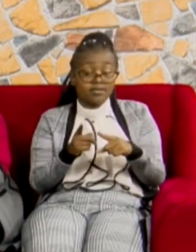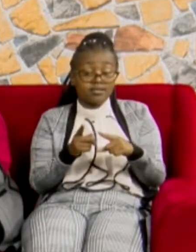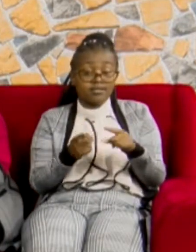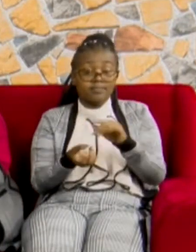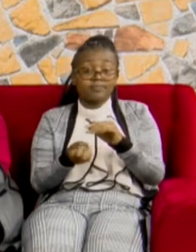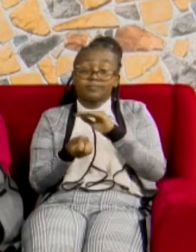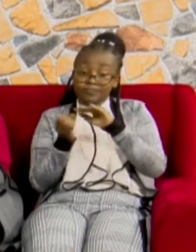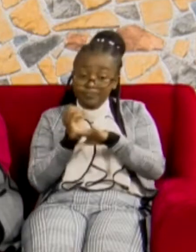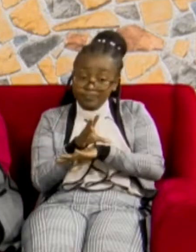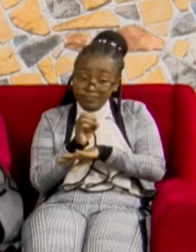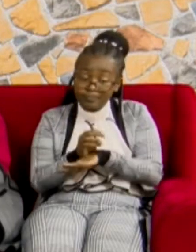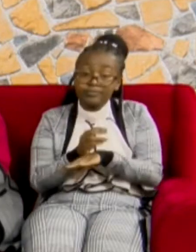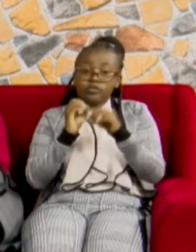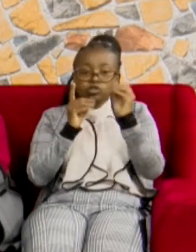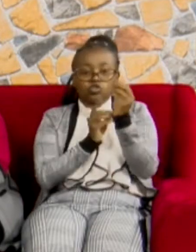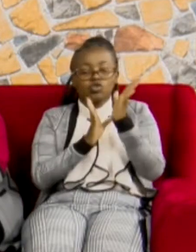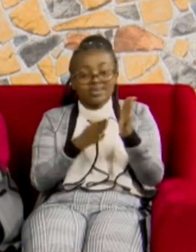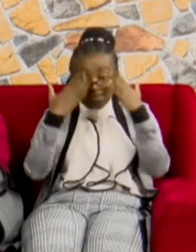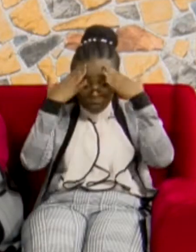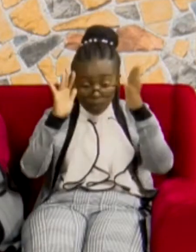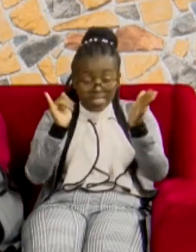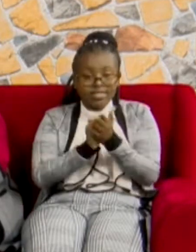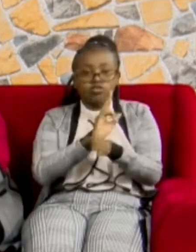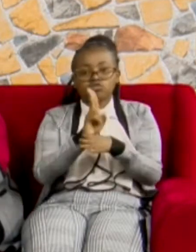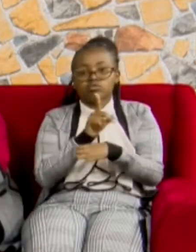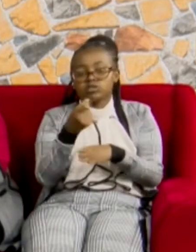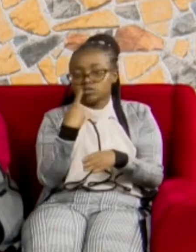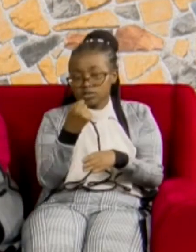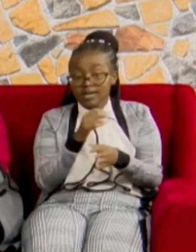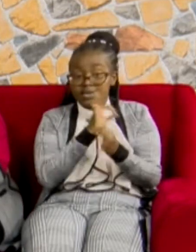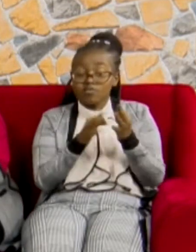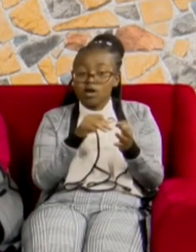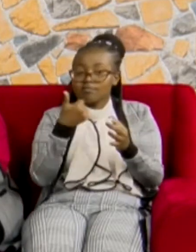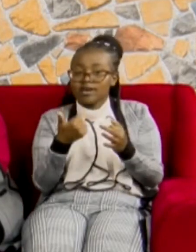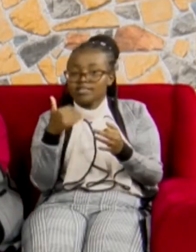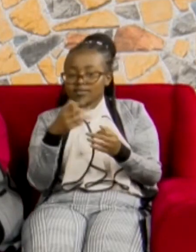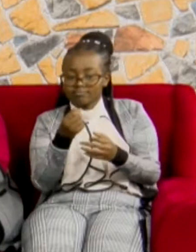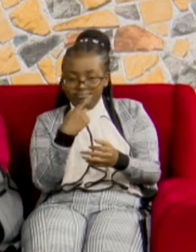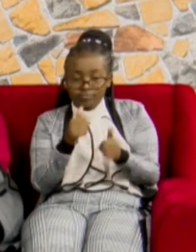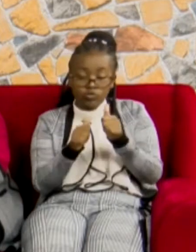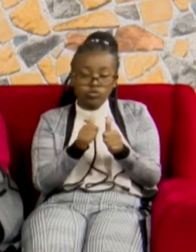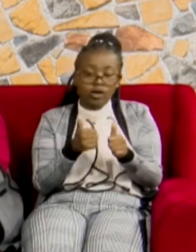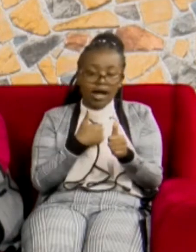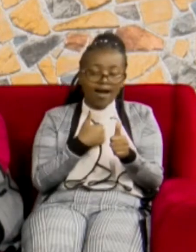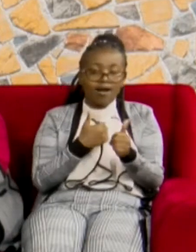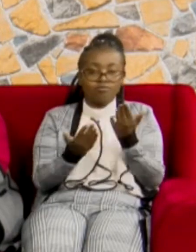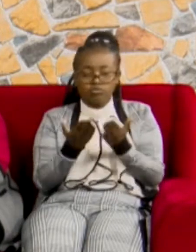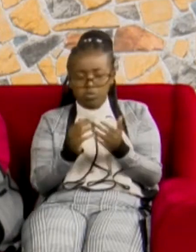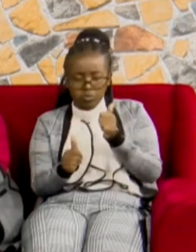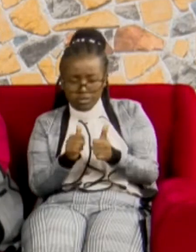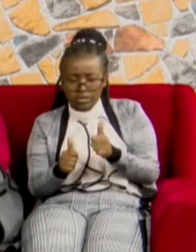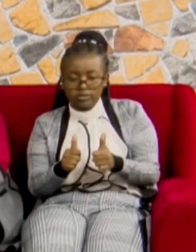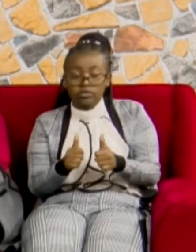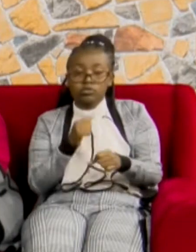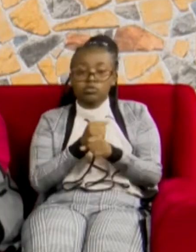advised that at least your doctor is aware that you're taking it. And especially if you have other medications, you have to really weigh and know if it's